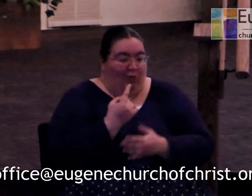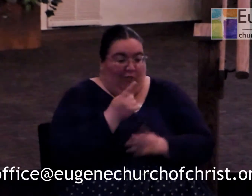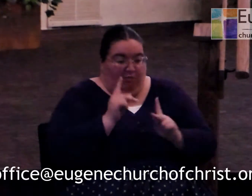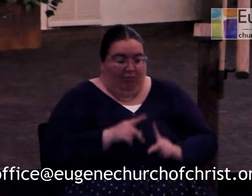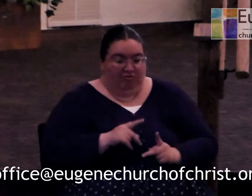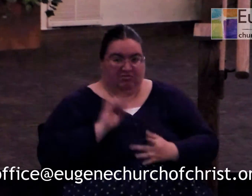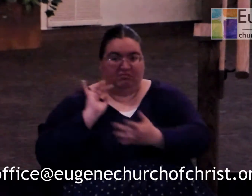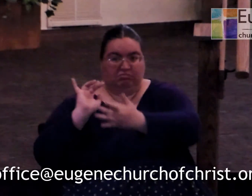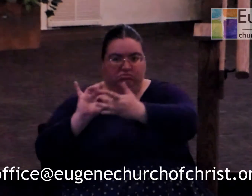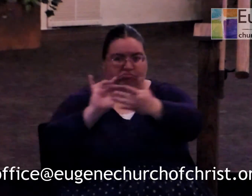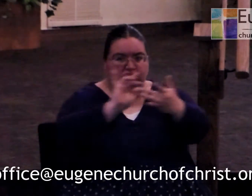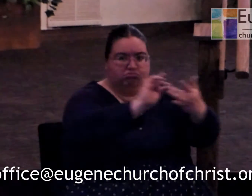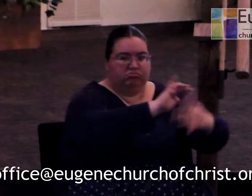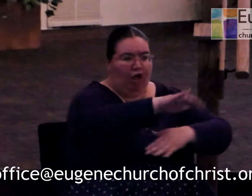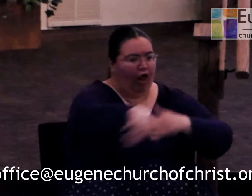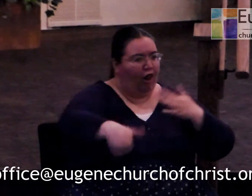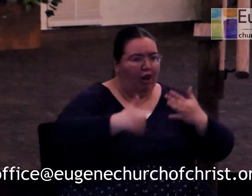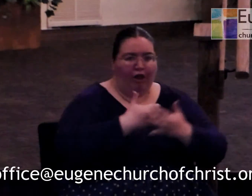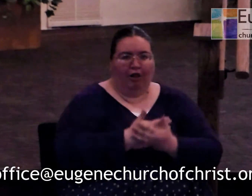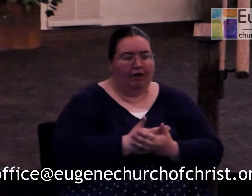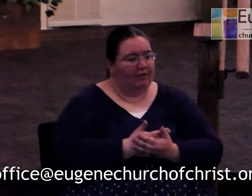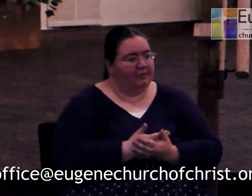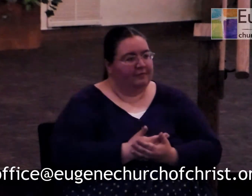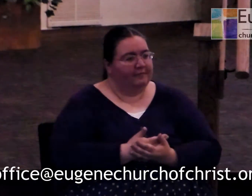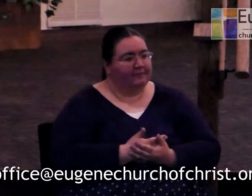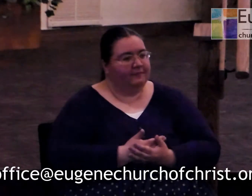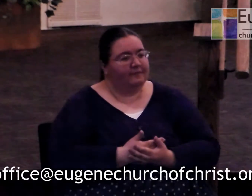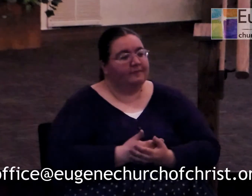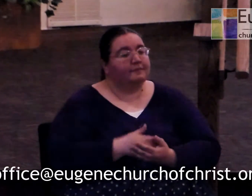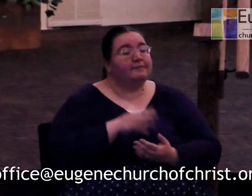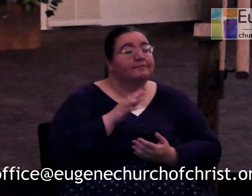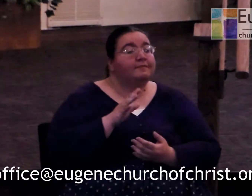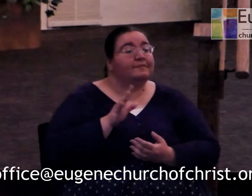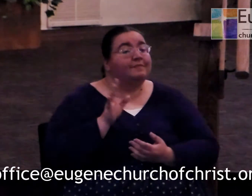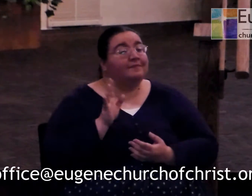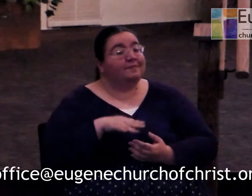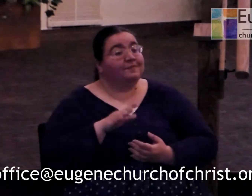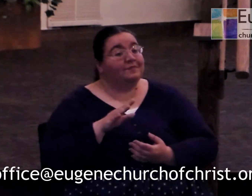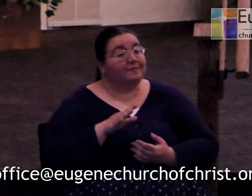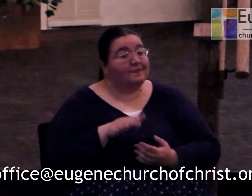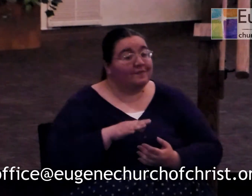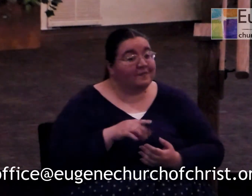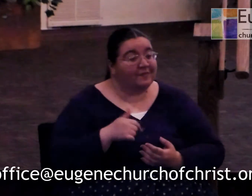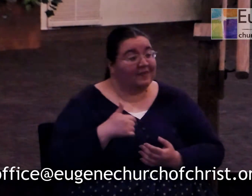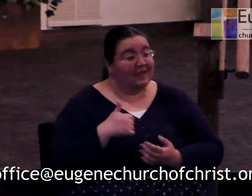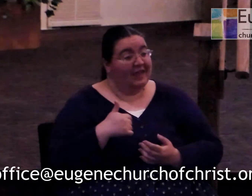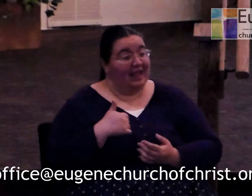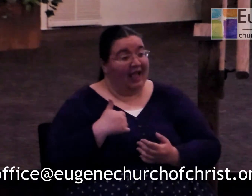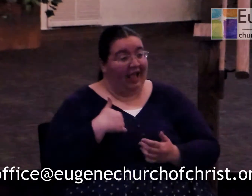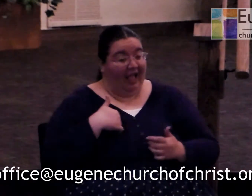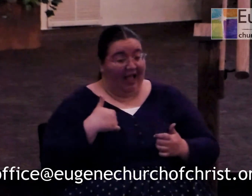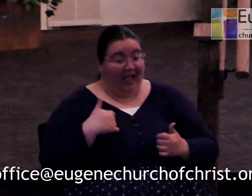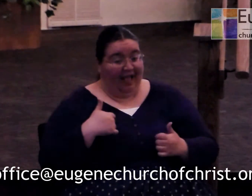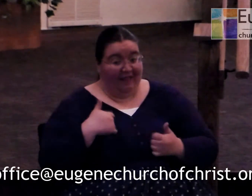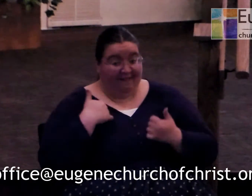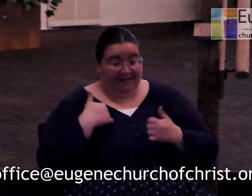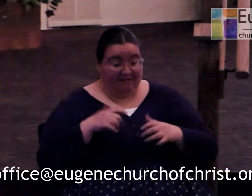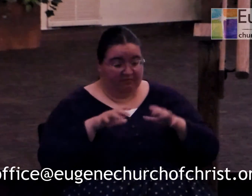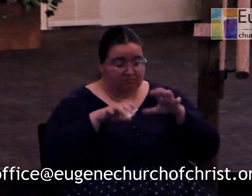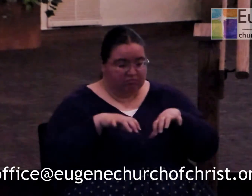you look down the road near where I live at giant church buildings, and there are a few of them around here, or if you go into